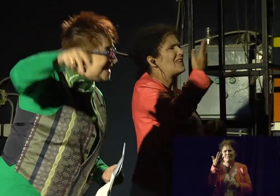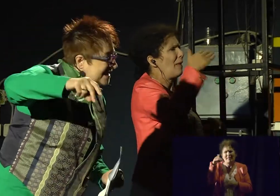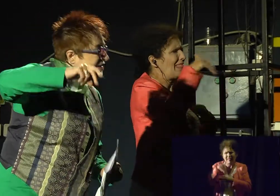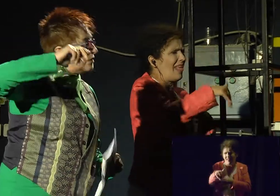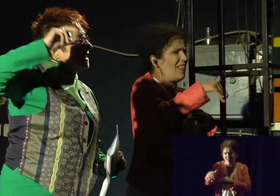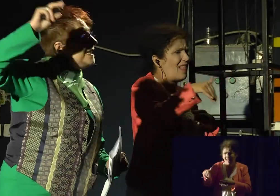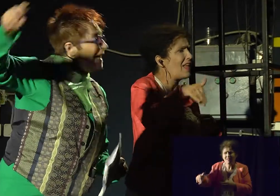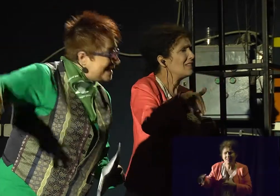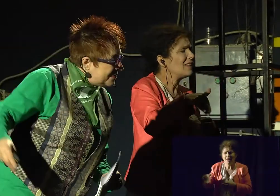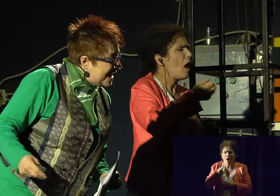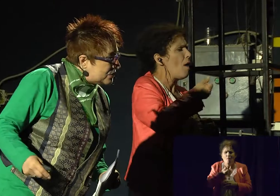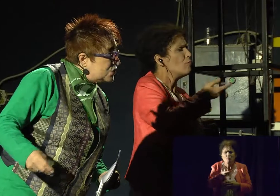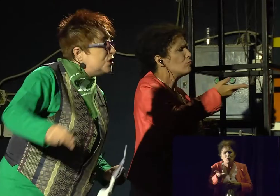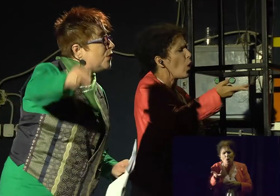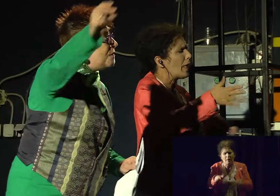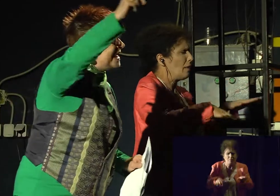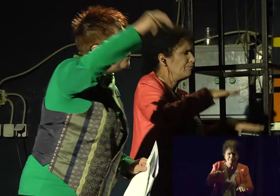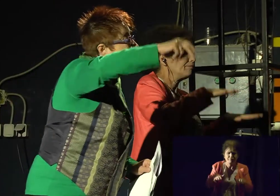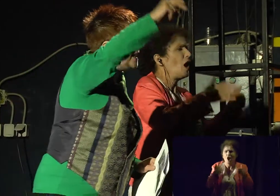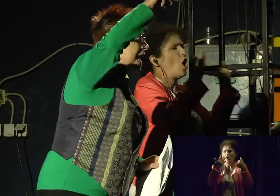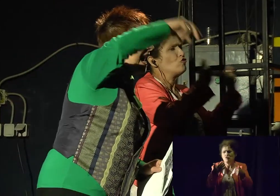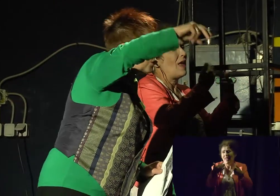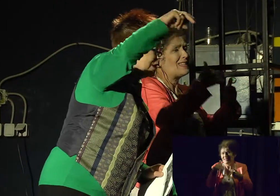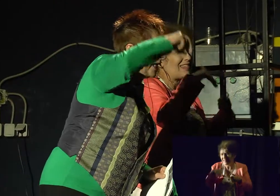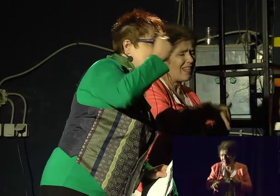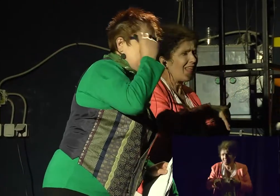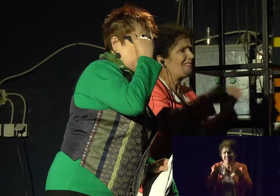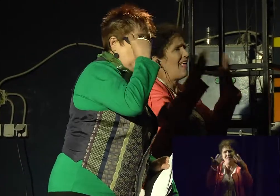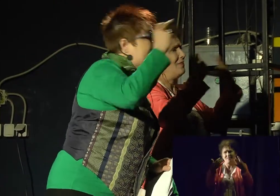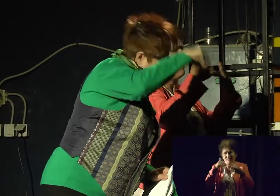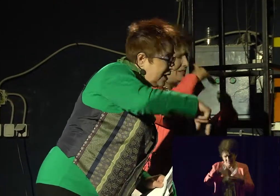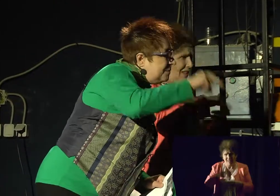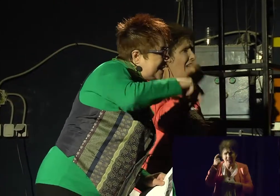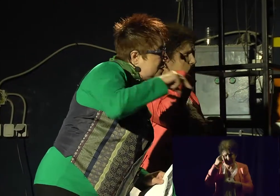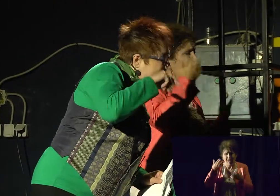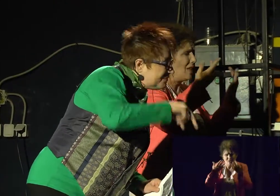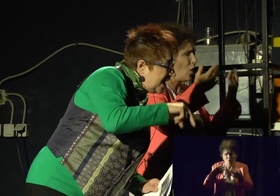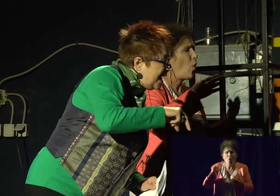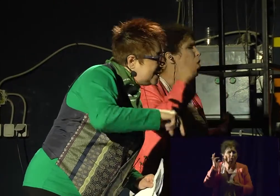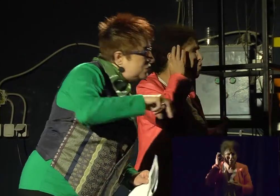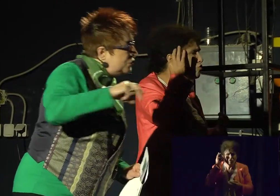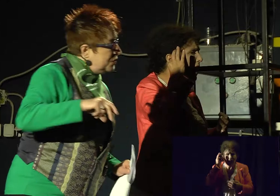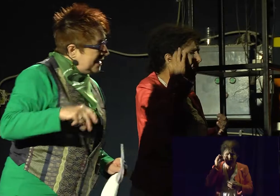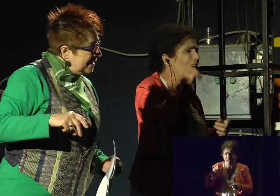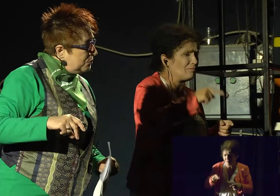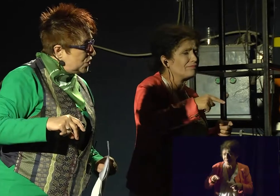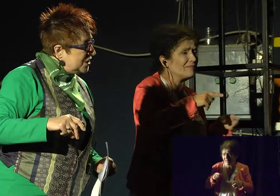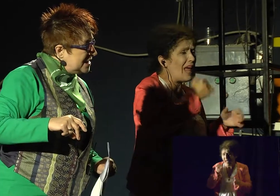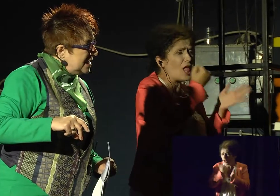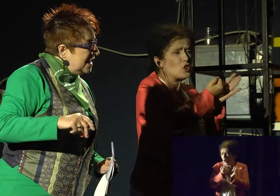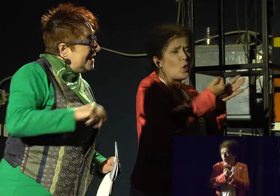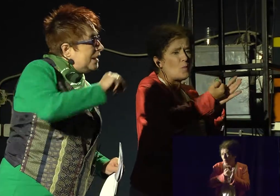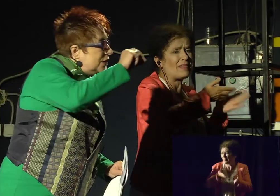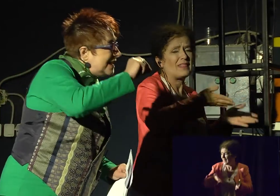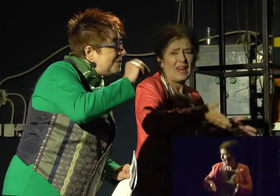up to 60,000 and 90,000. Do you know how many women actually are documented to have died due to illegal